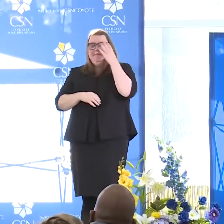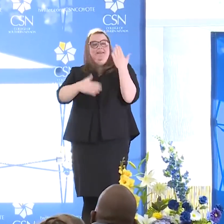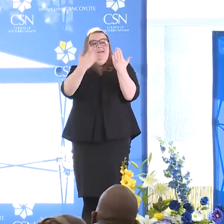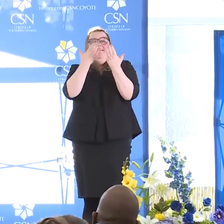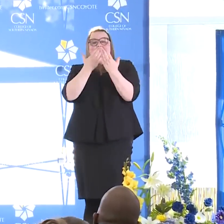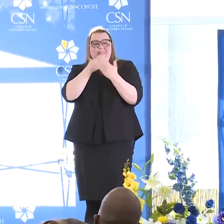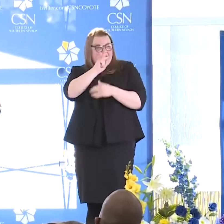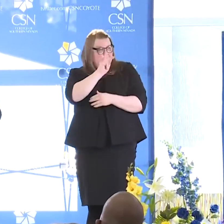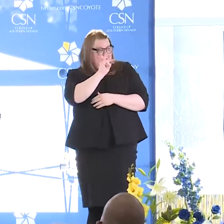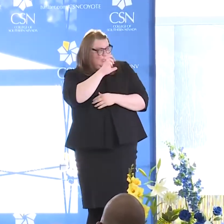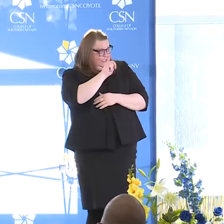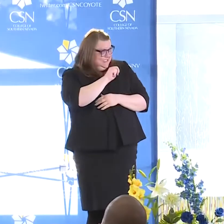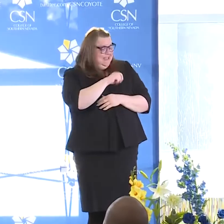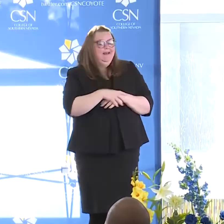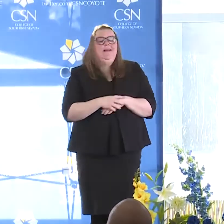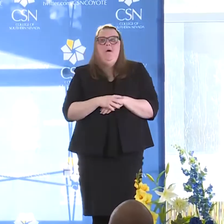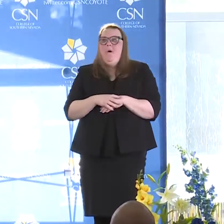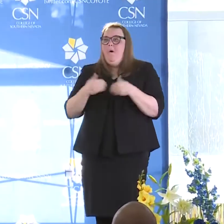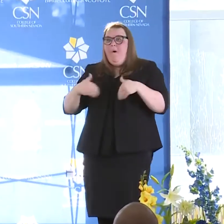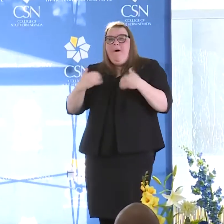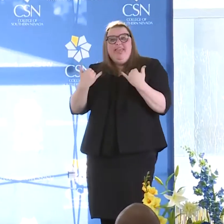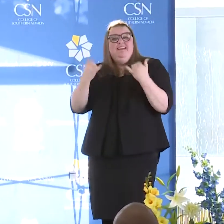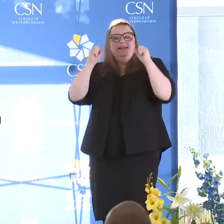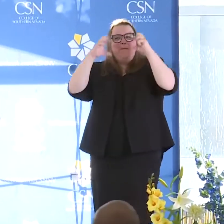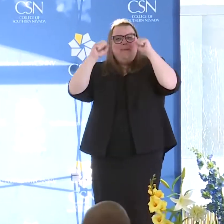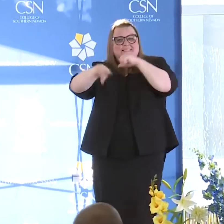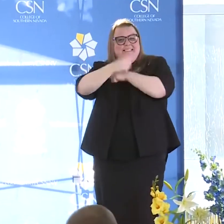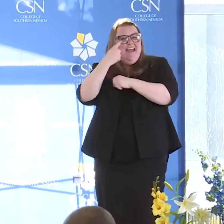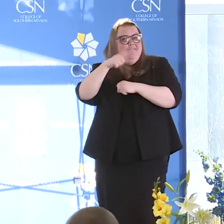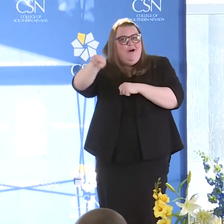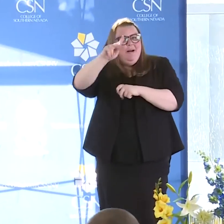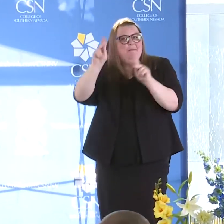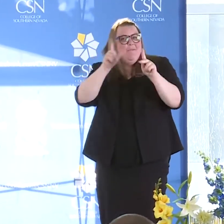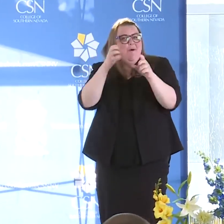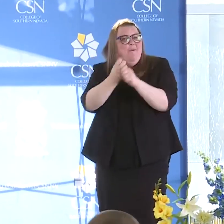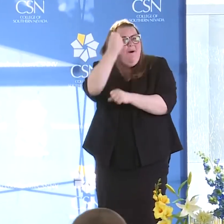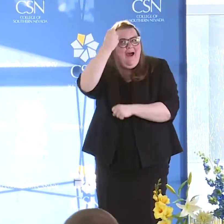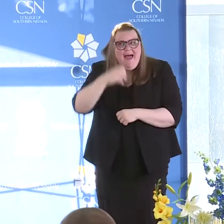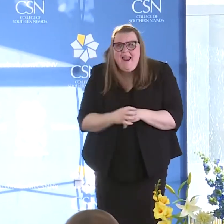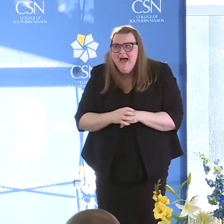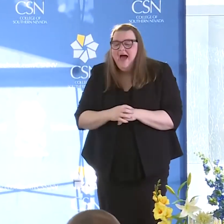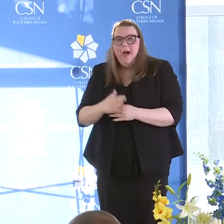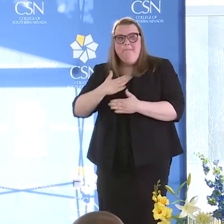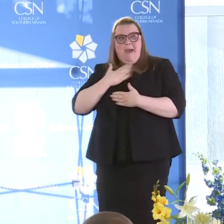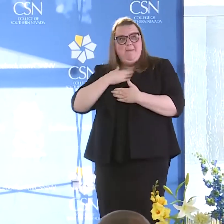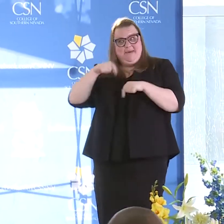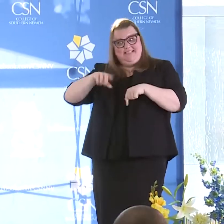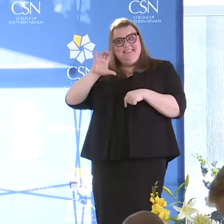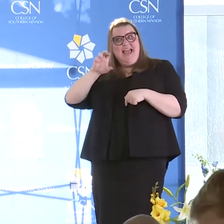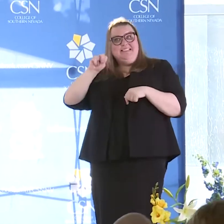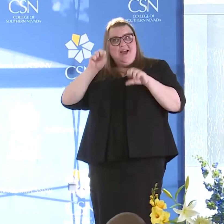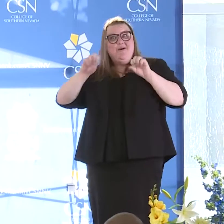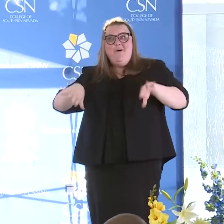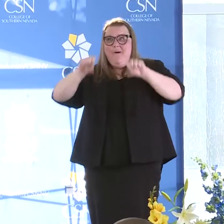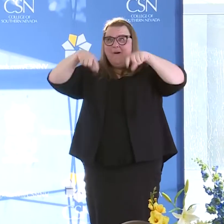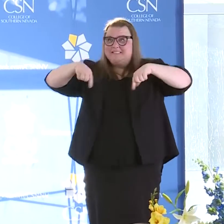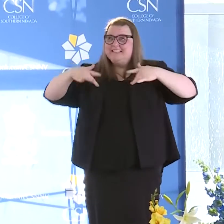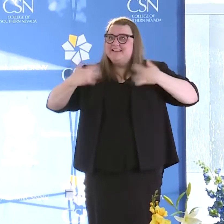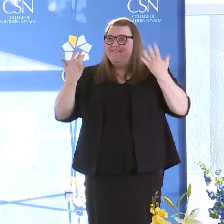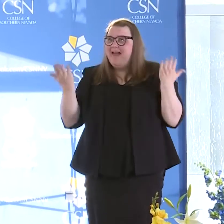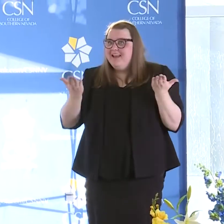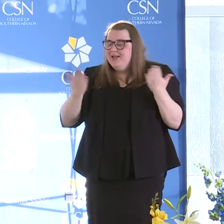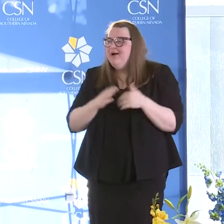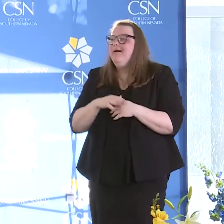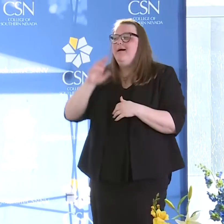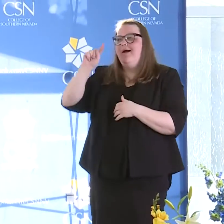Thank you, Kristen. What an amazing day for all the winners. And I'm so glad to see us that was able to host this amazing event here at the